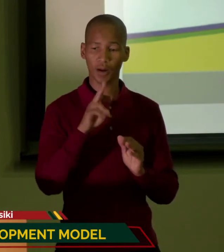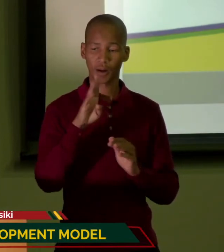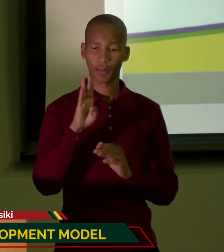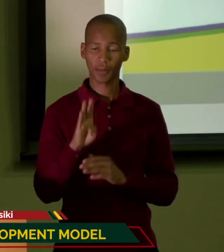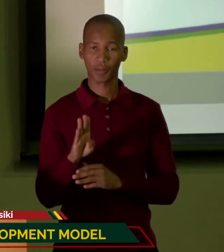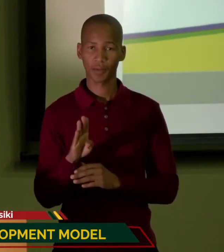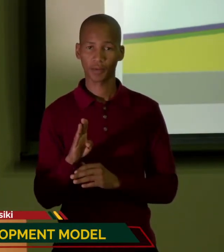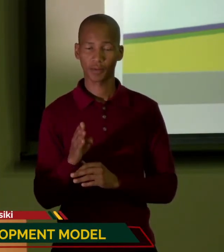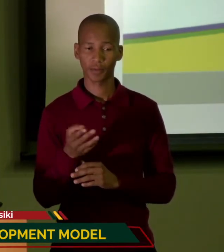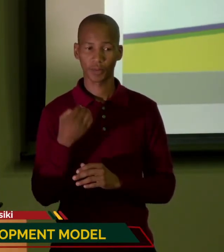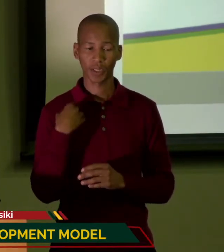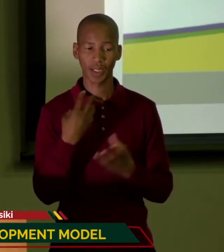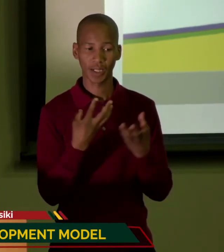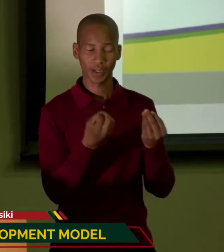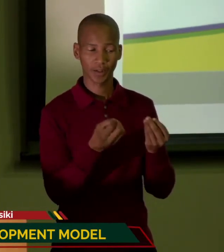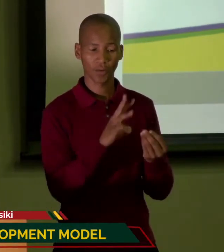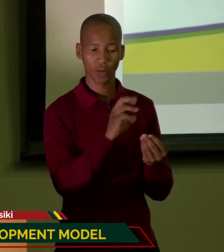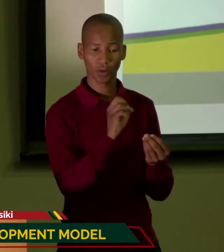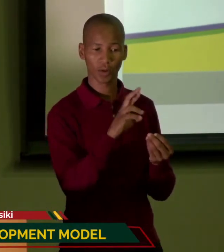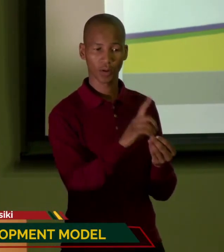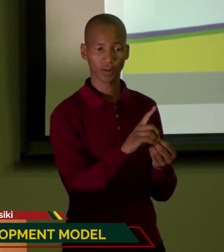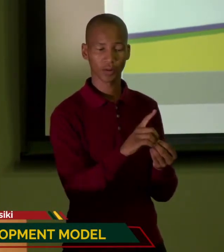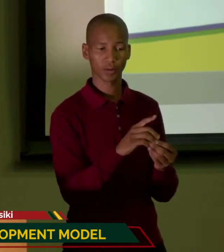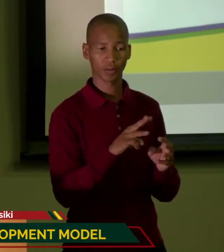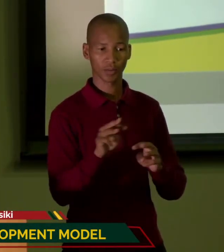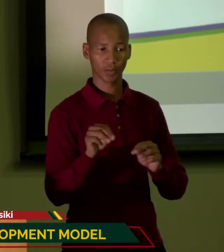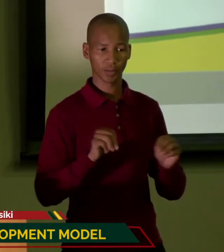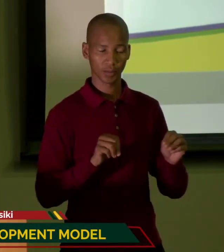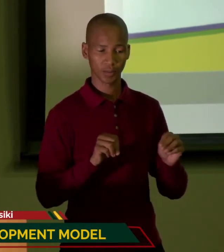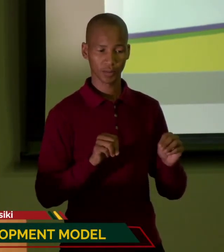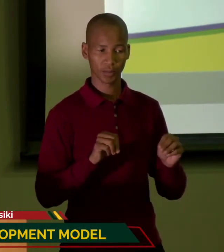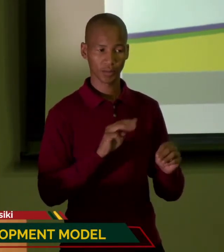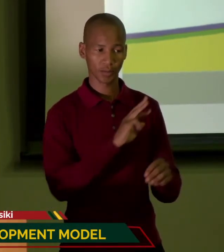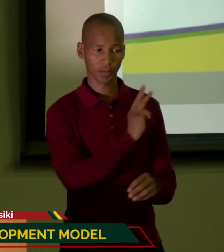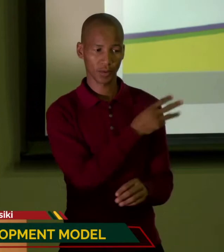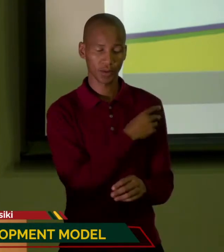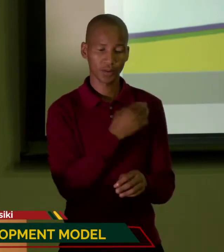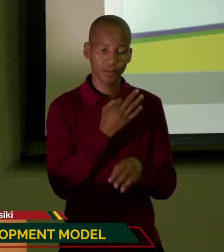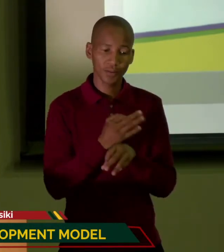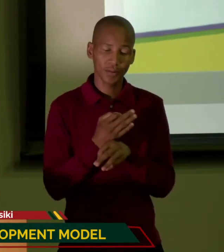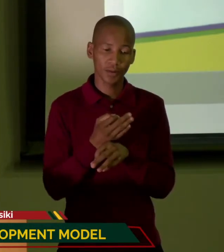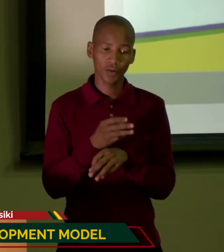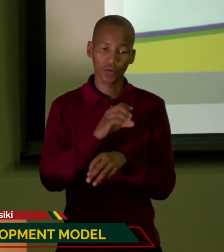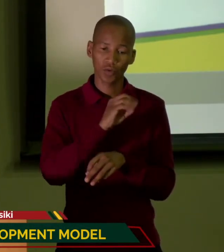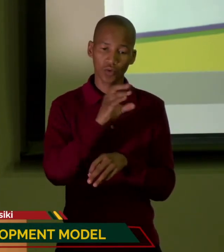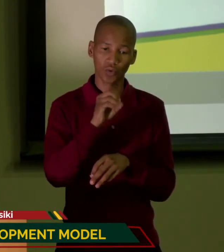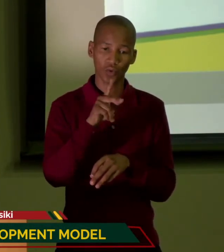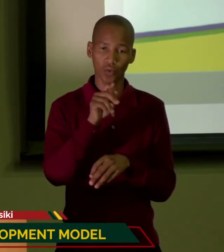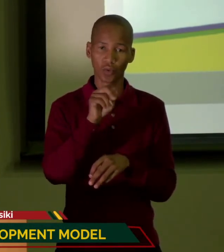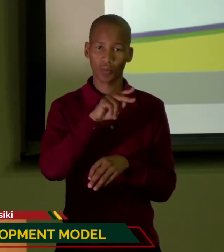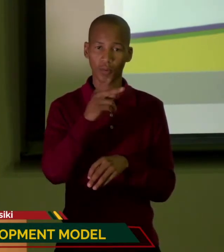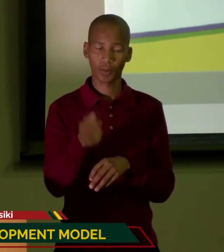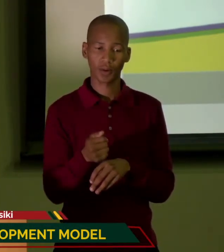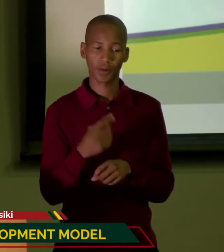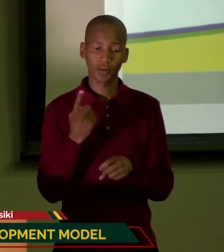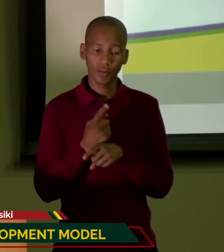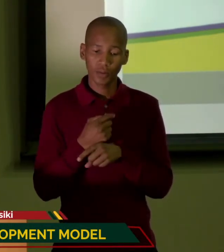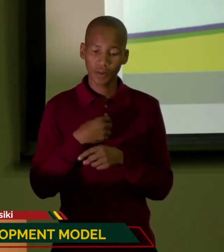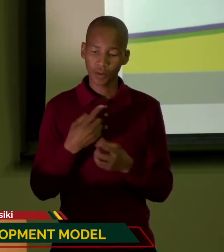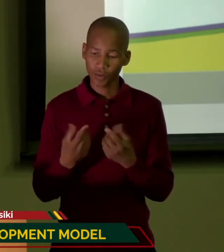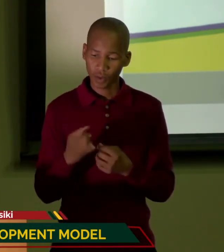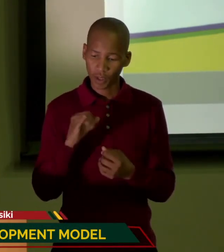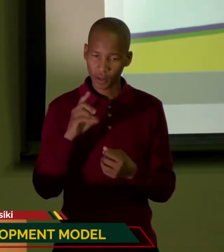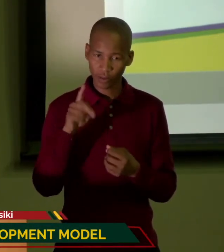that had a ward manager utata usokupha qho senze i-IDP besimbiza